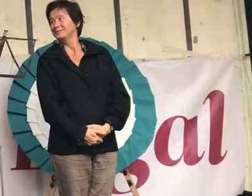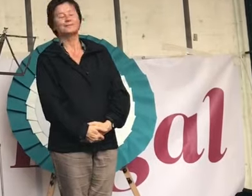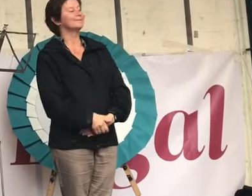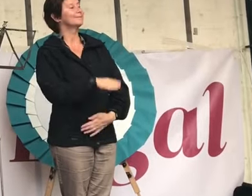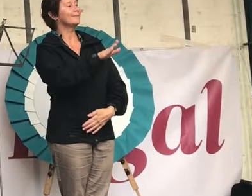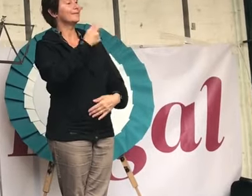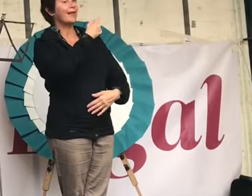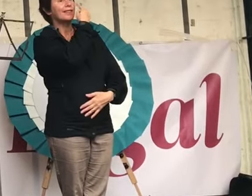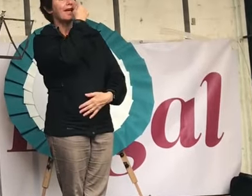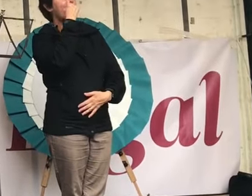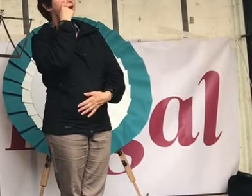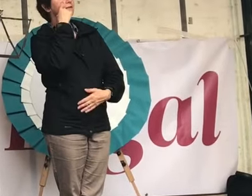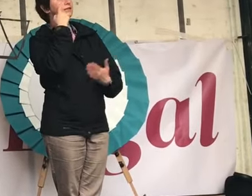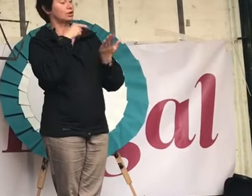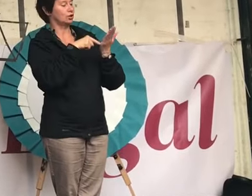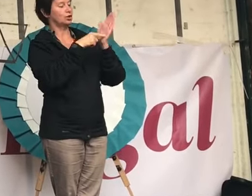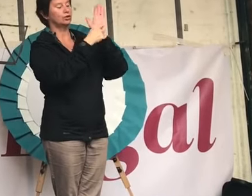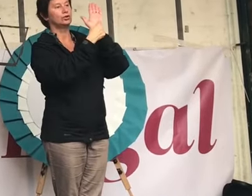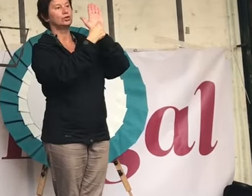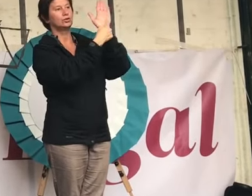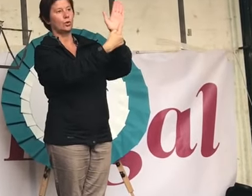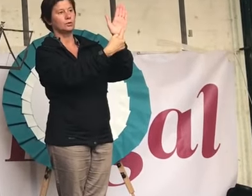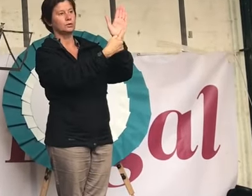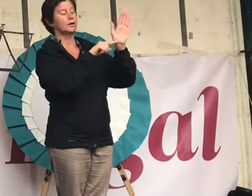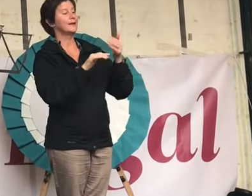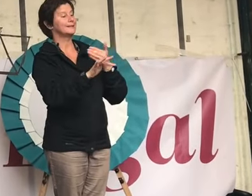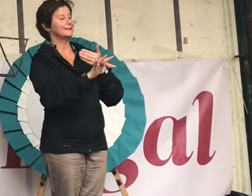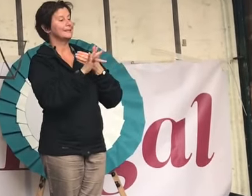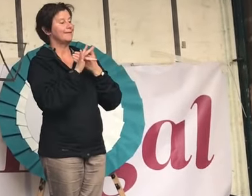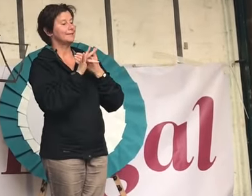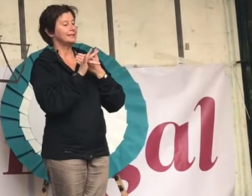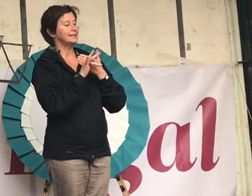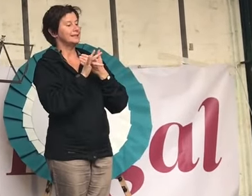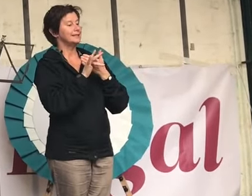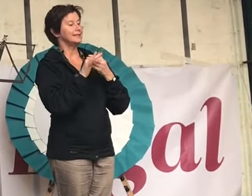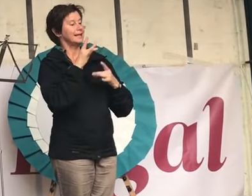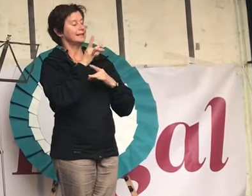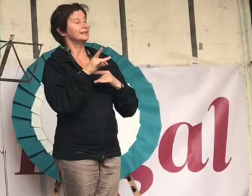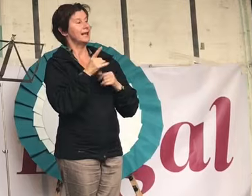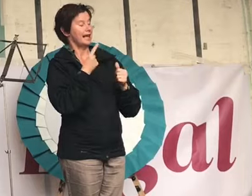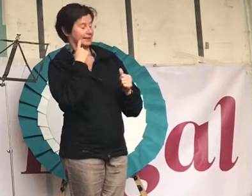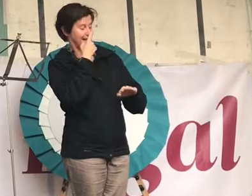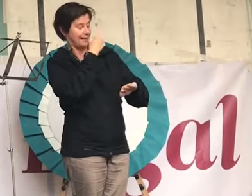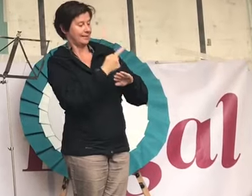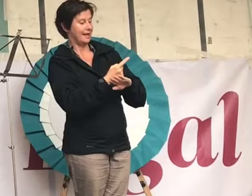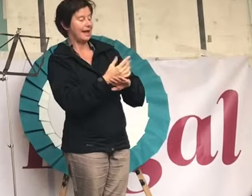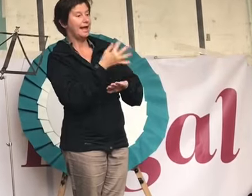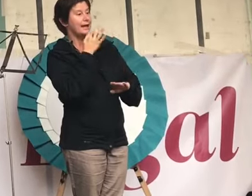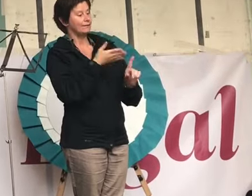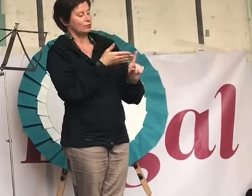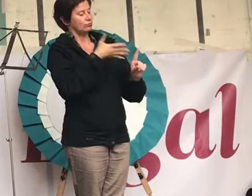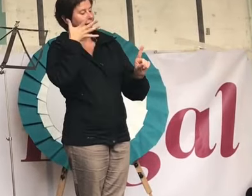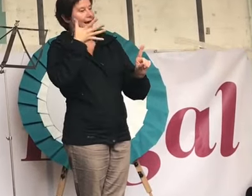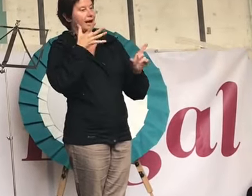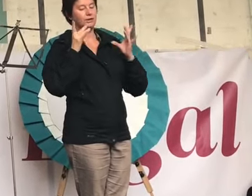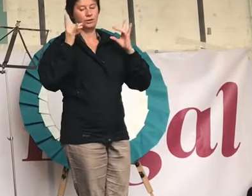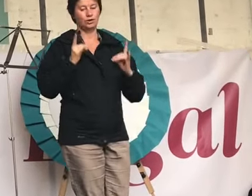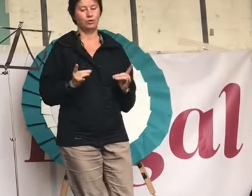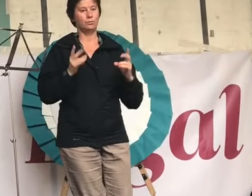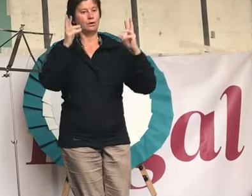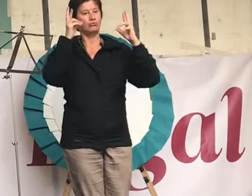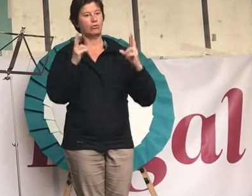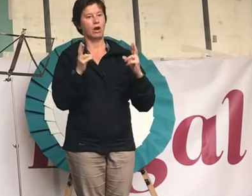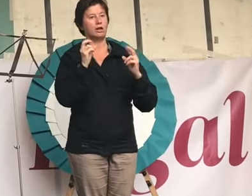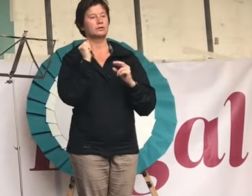The evidence shows that safety is secured by recognising the human right of